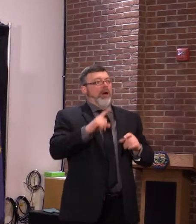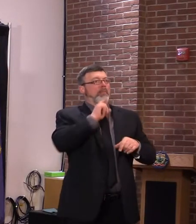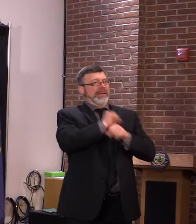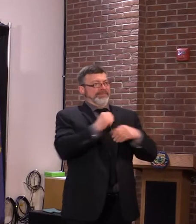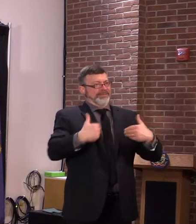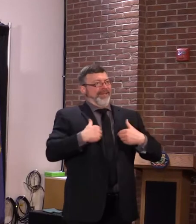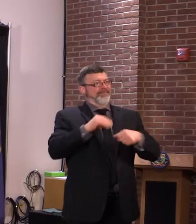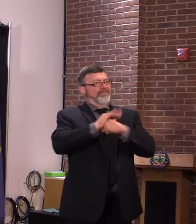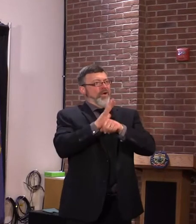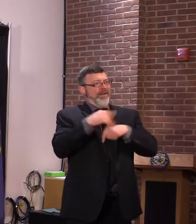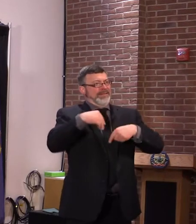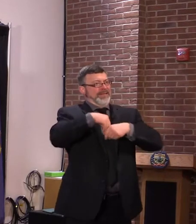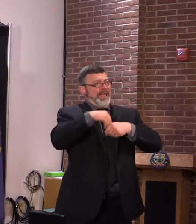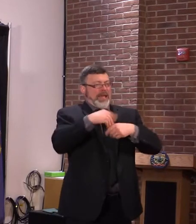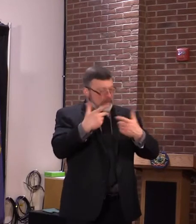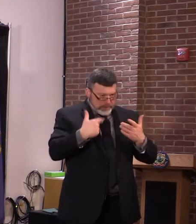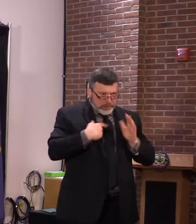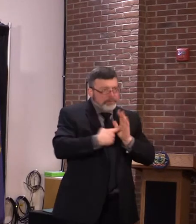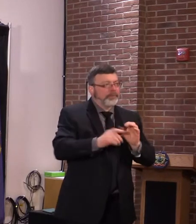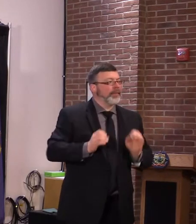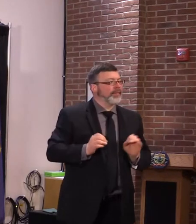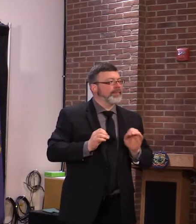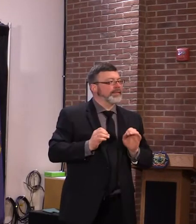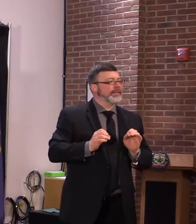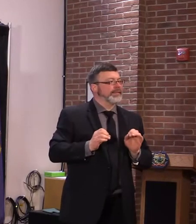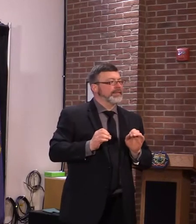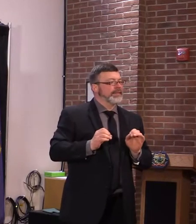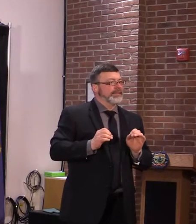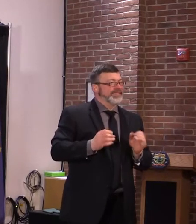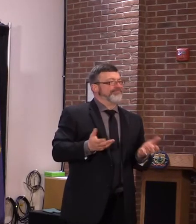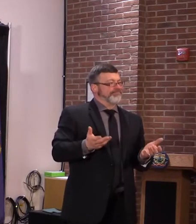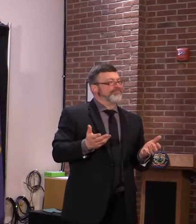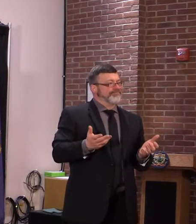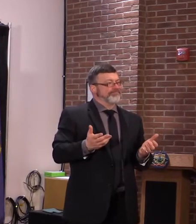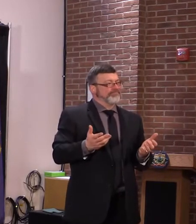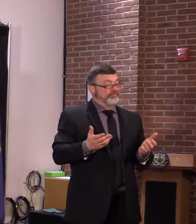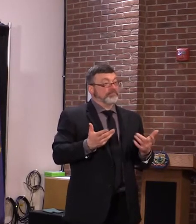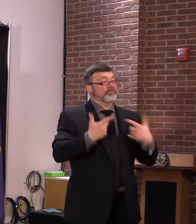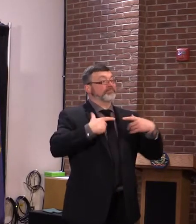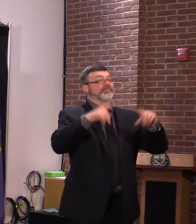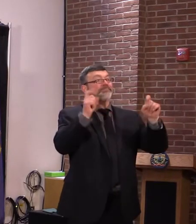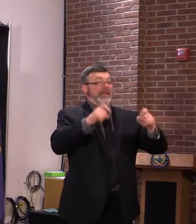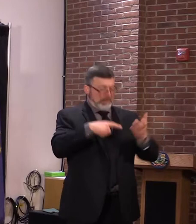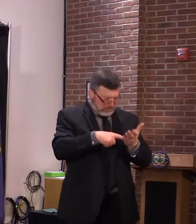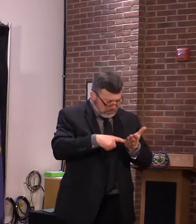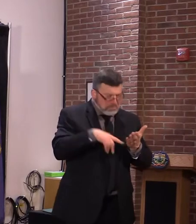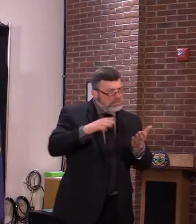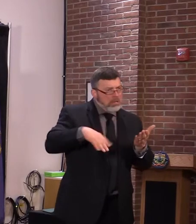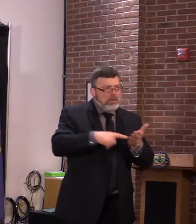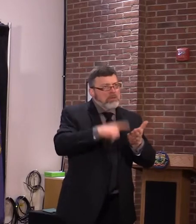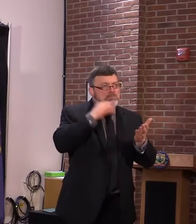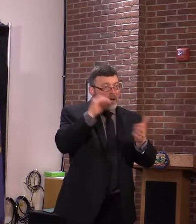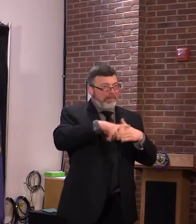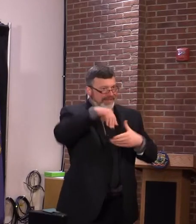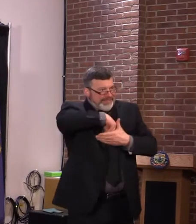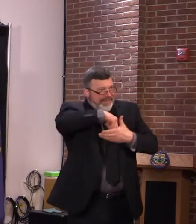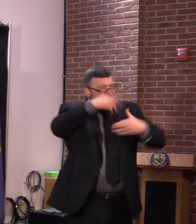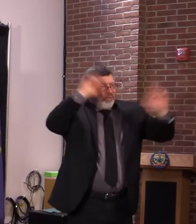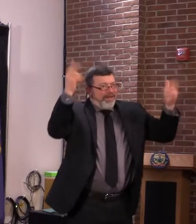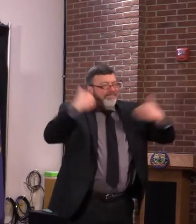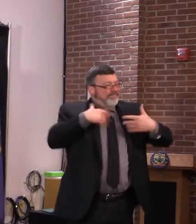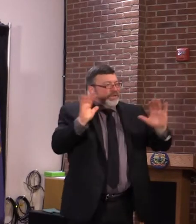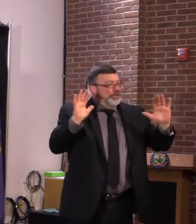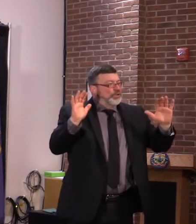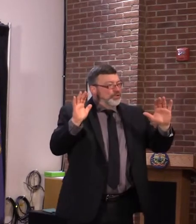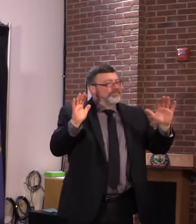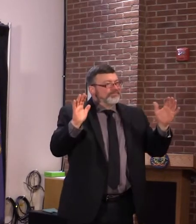never undergo testing and the results of self-tests that are not reported. And widespread vaccination, which is protecting